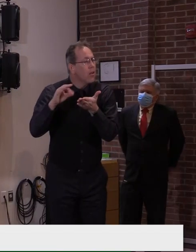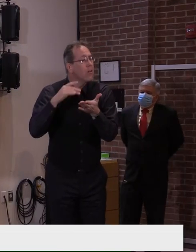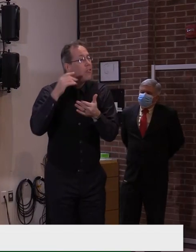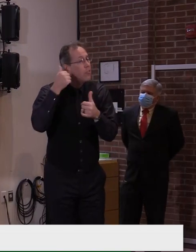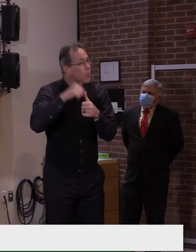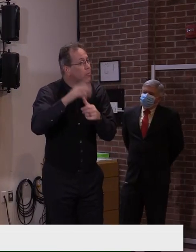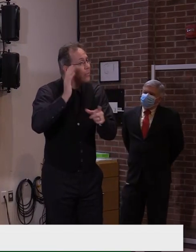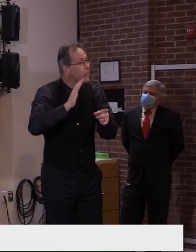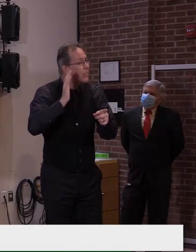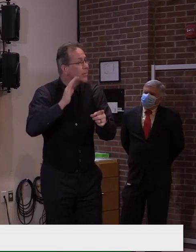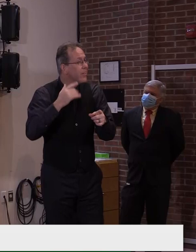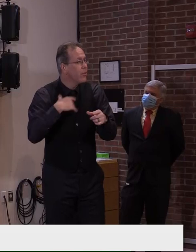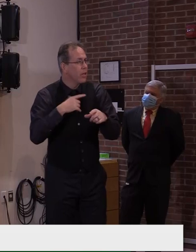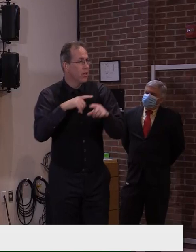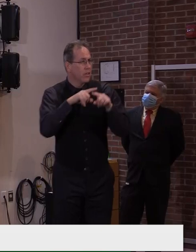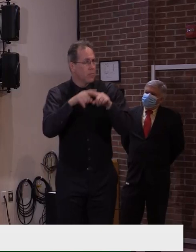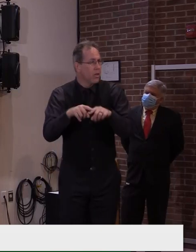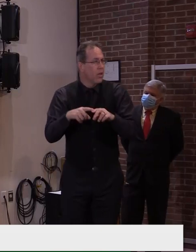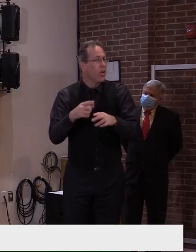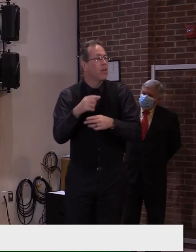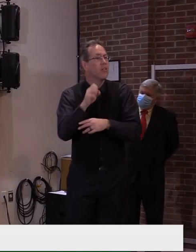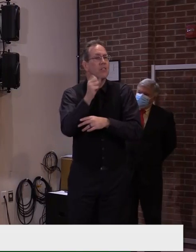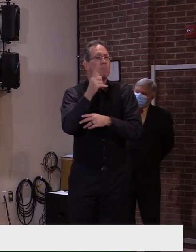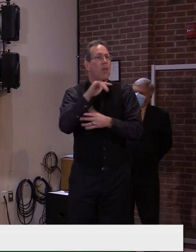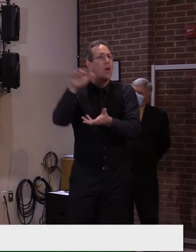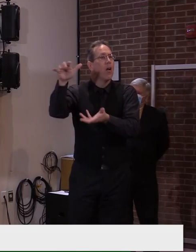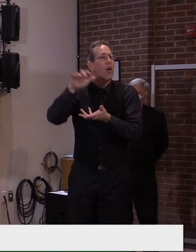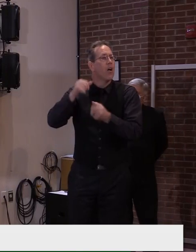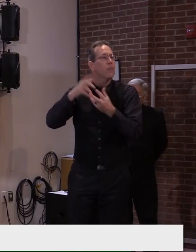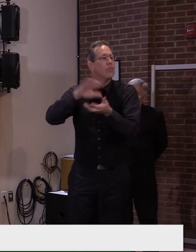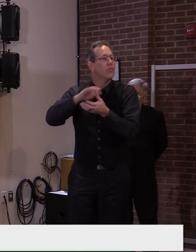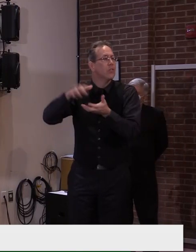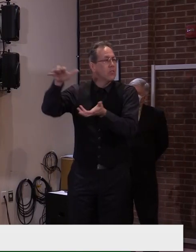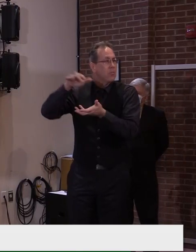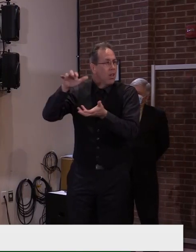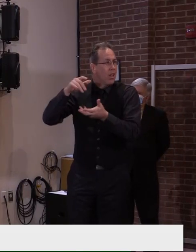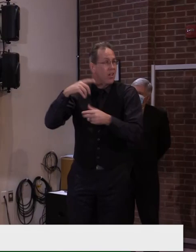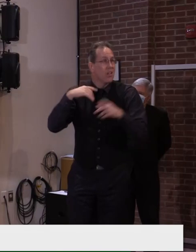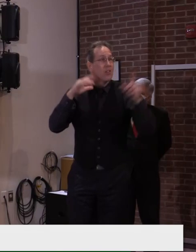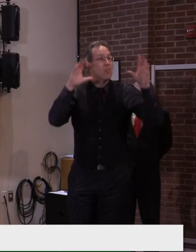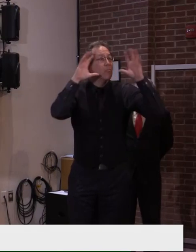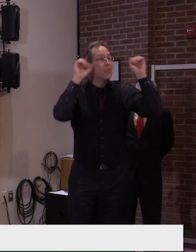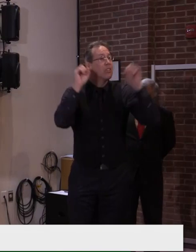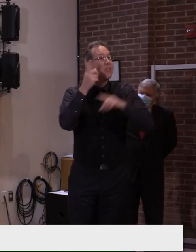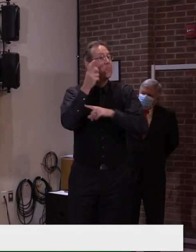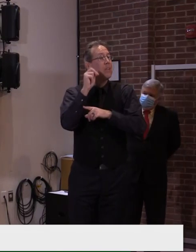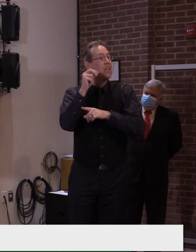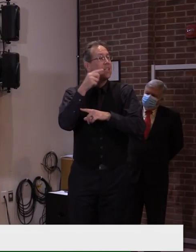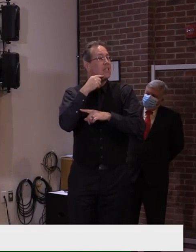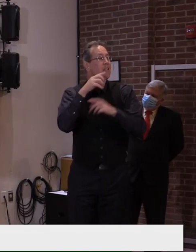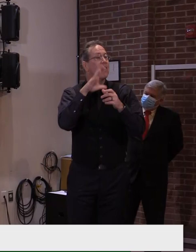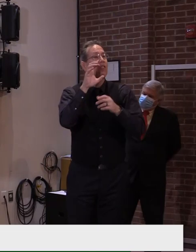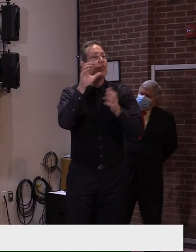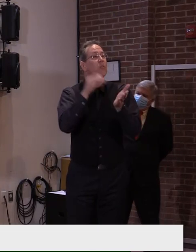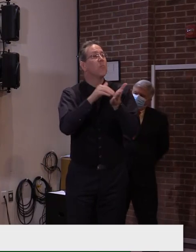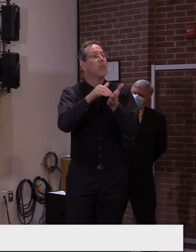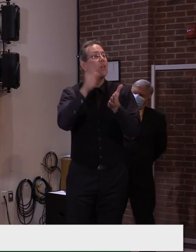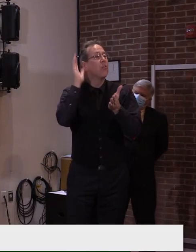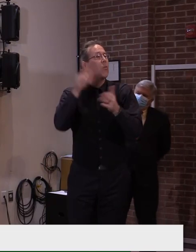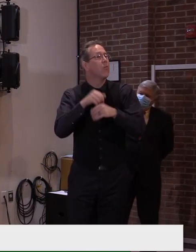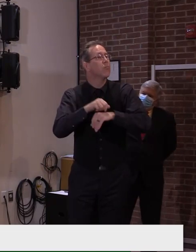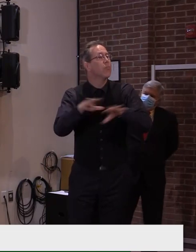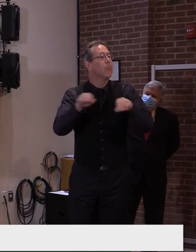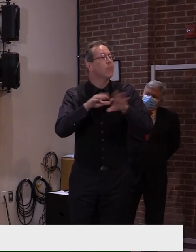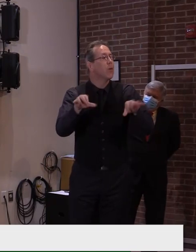a lot when we talk about the president's goal of having half a billion antigen tests